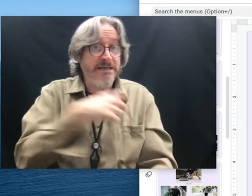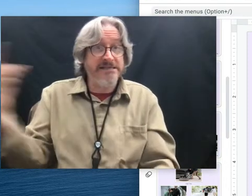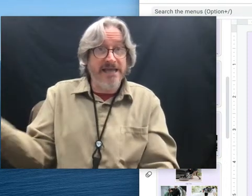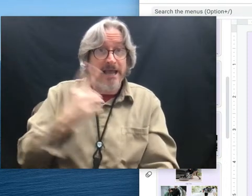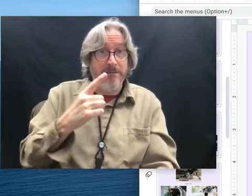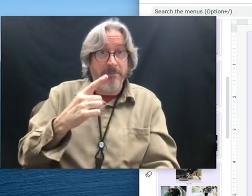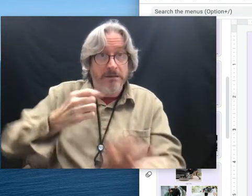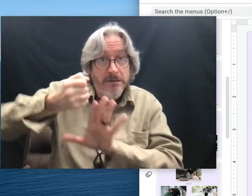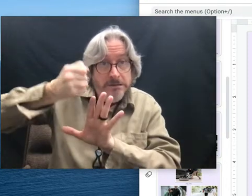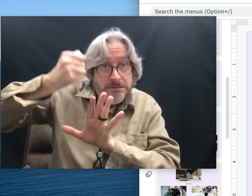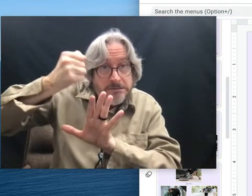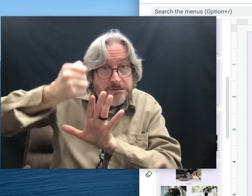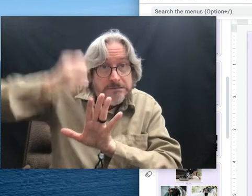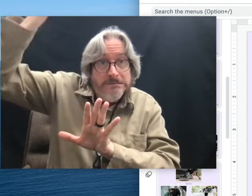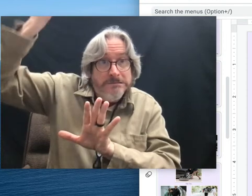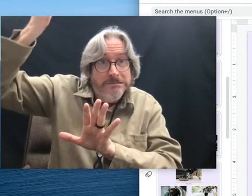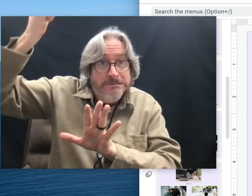Police came,